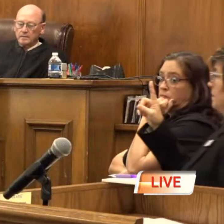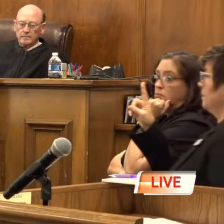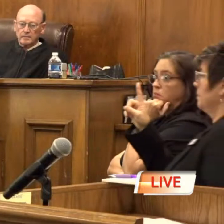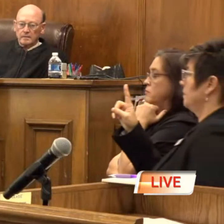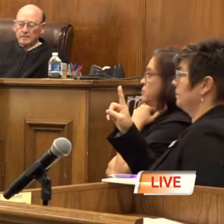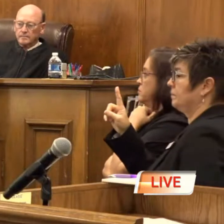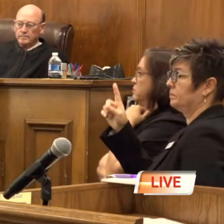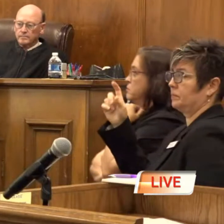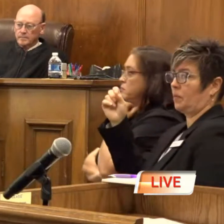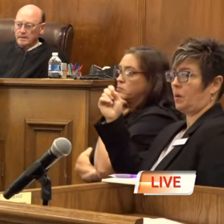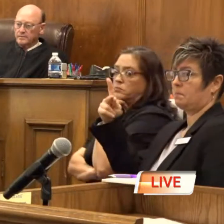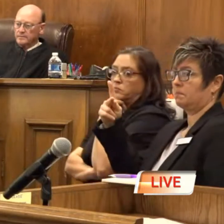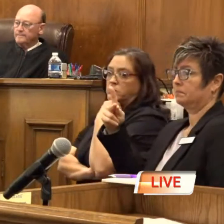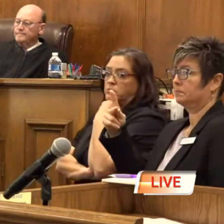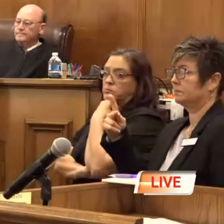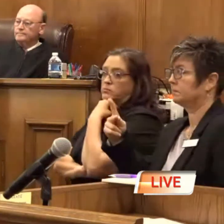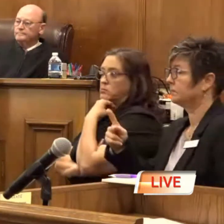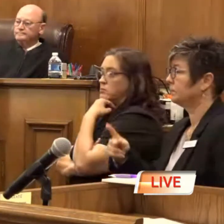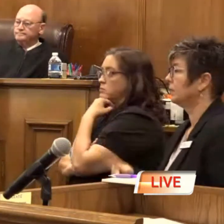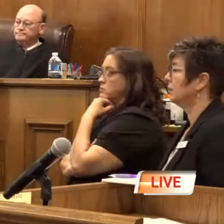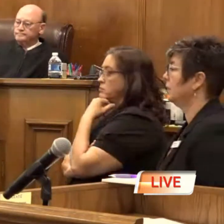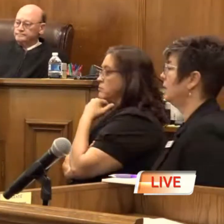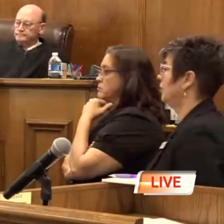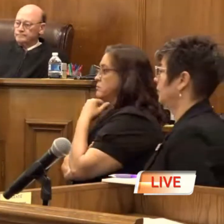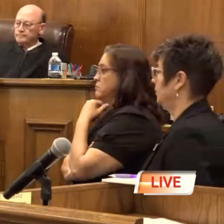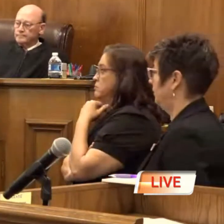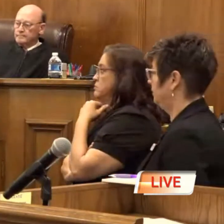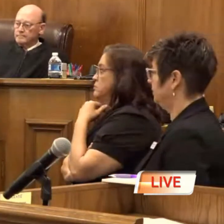All right, May I approach? yes.